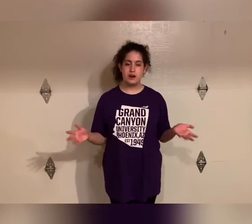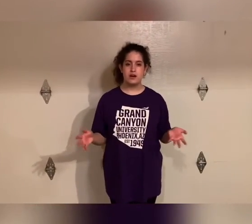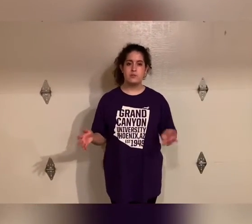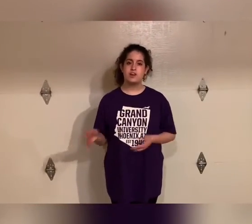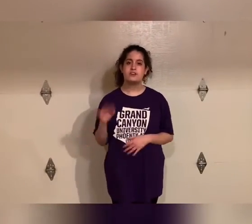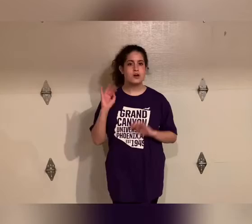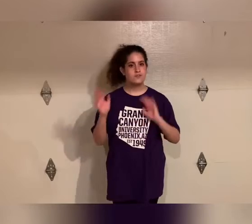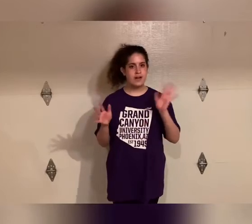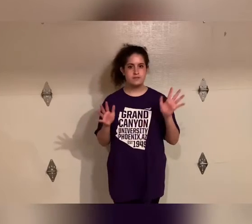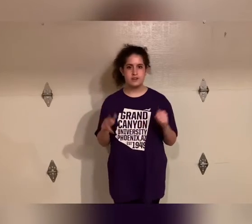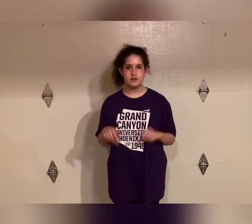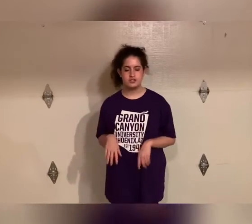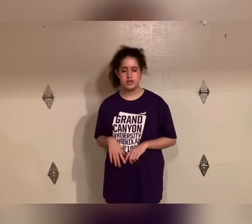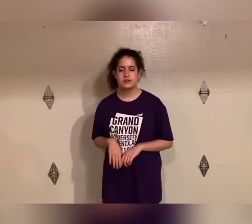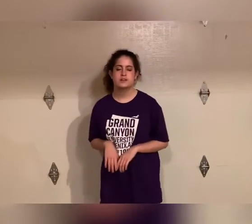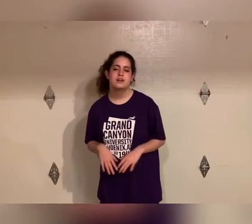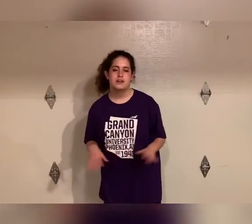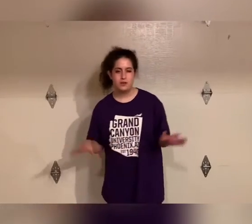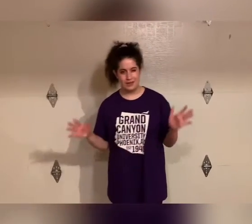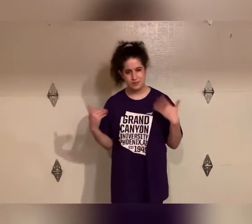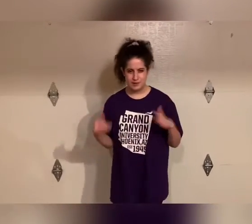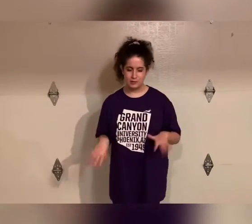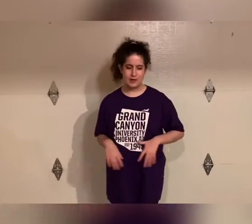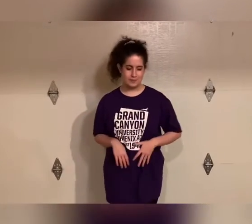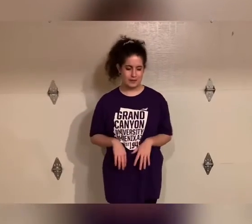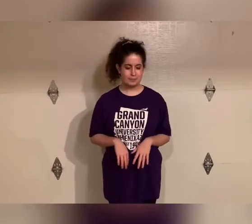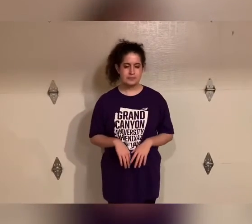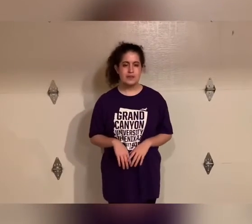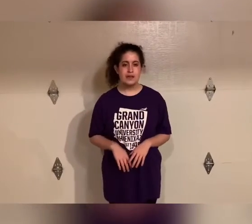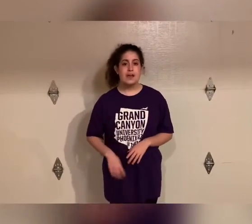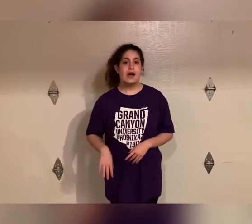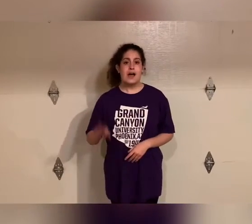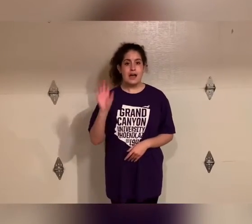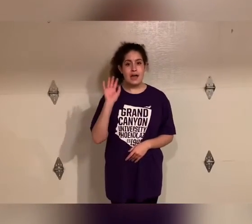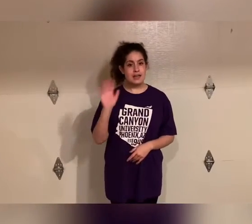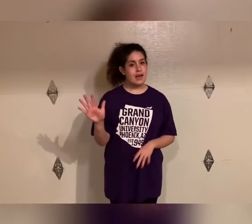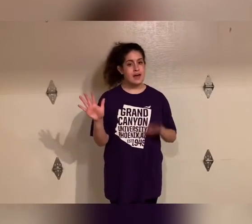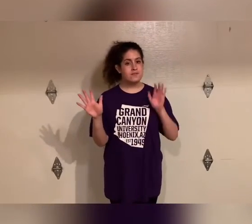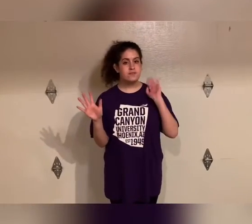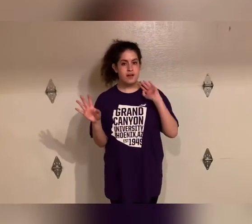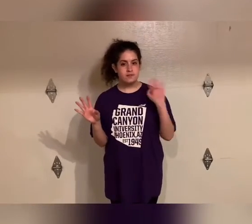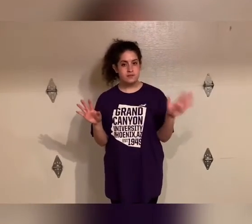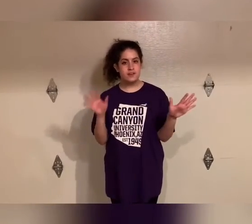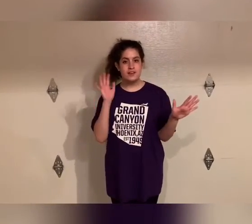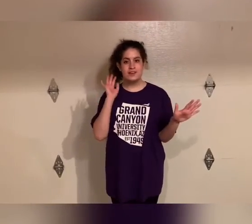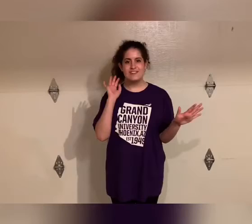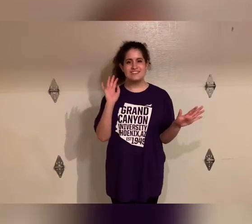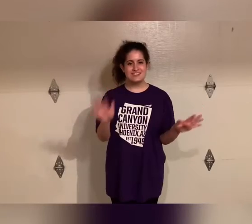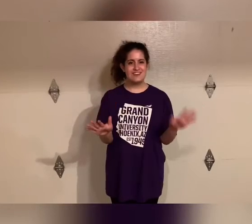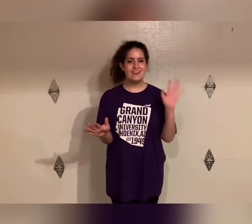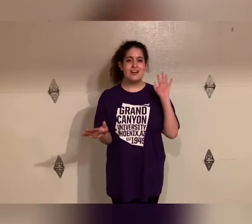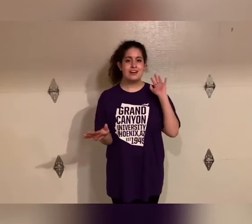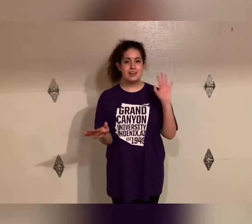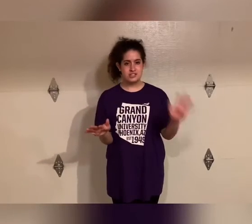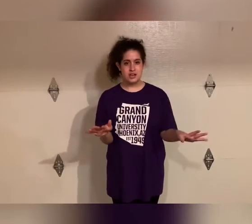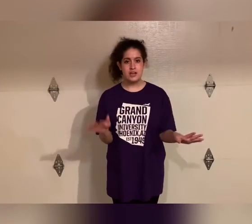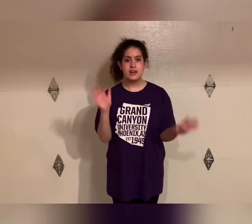and we're gonna do our five fingers song. Okay, everybody look at me. I have five fingers on each hand,